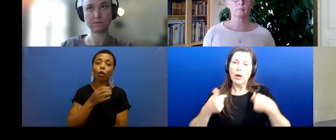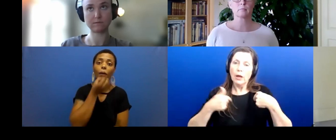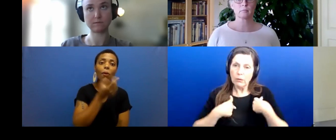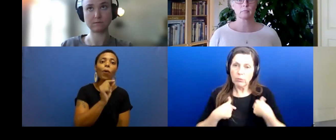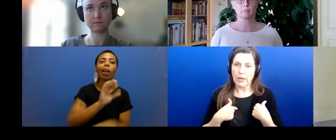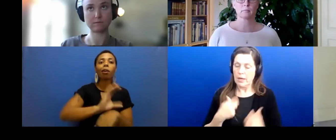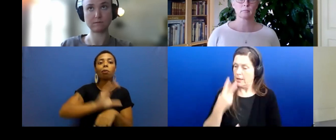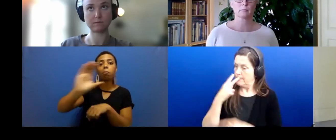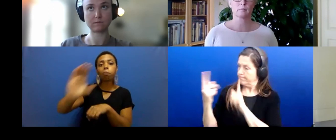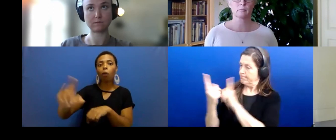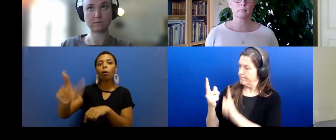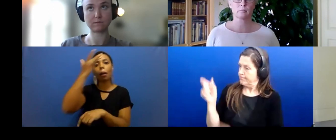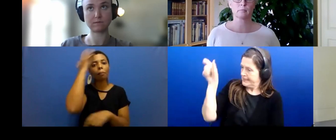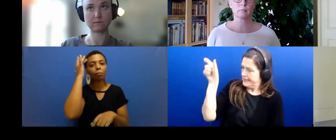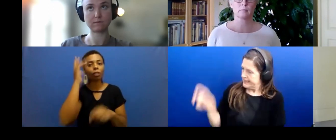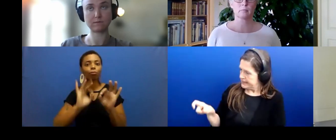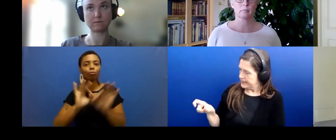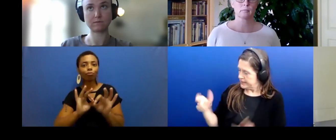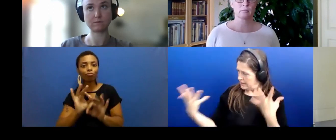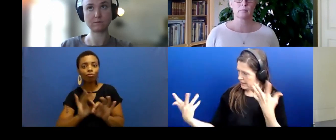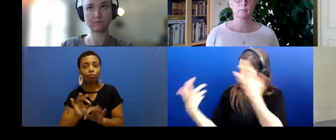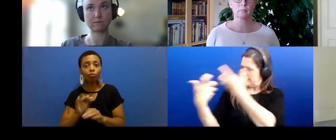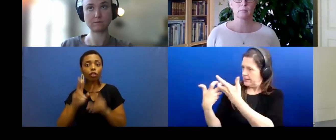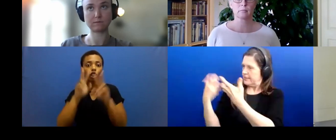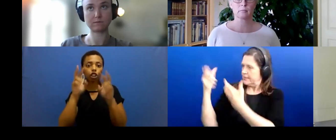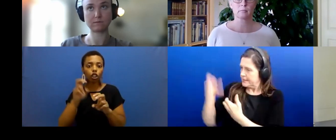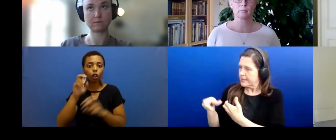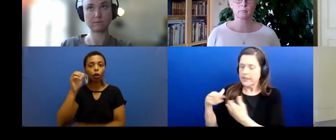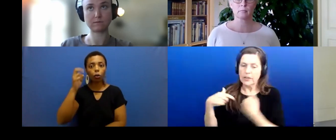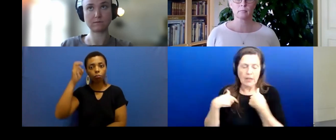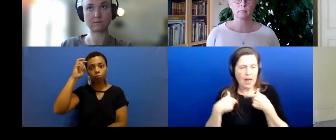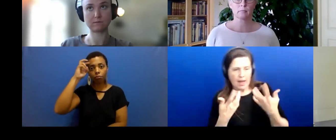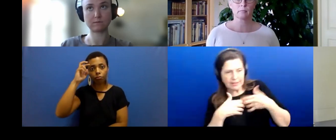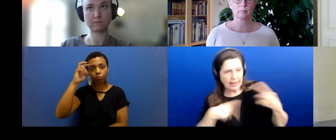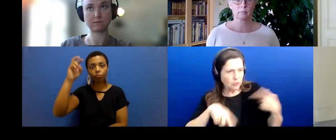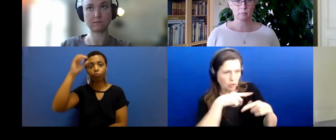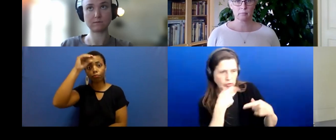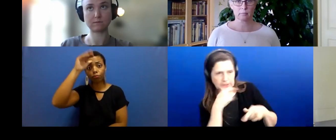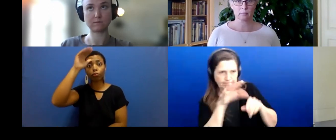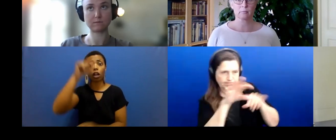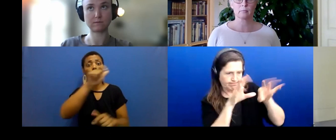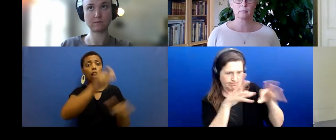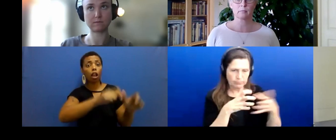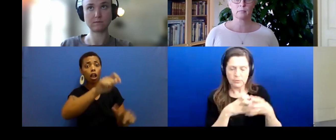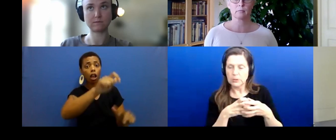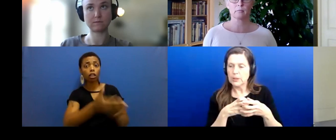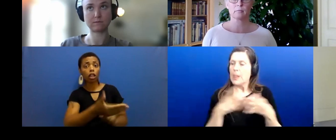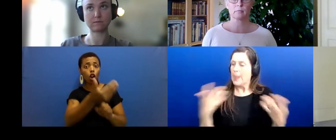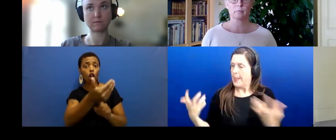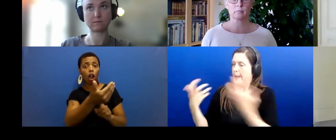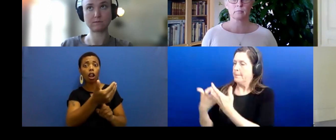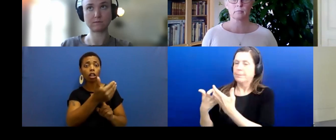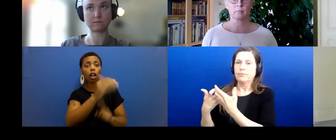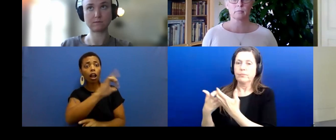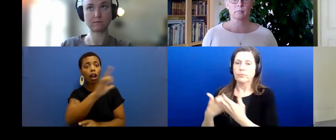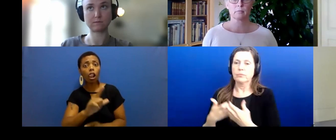customizing things and about our knowledge, how to use technology for our clients, but we are not like a humanware